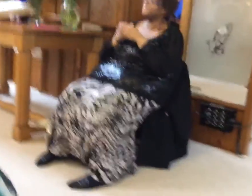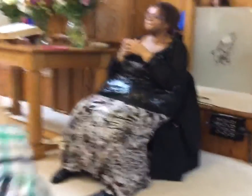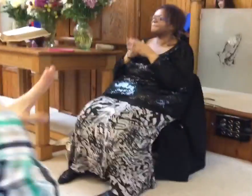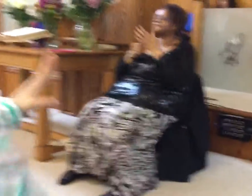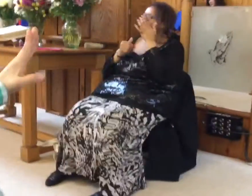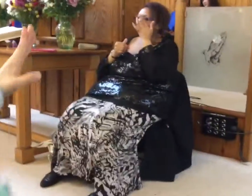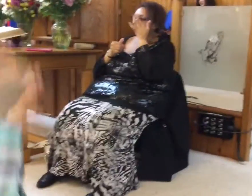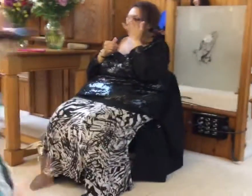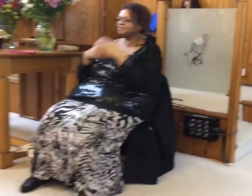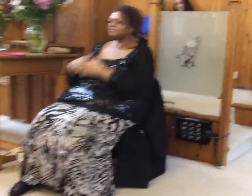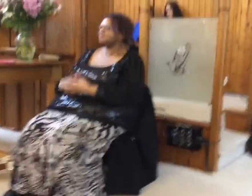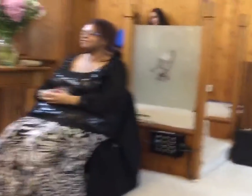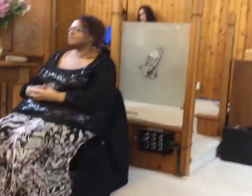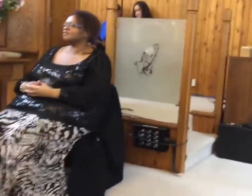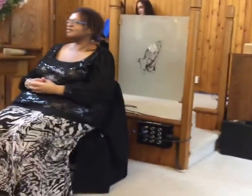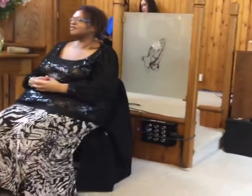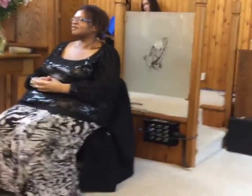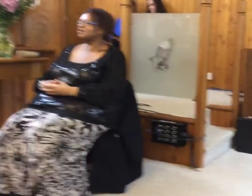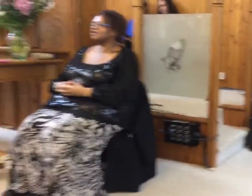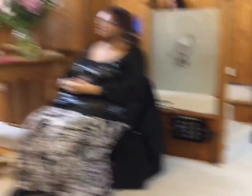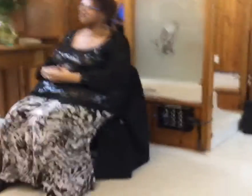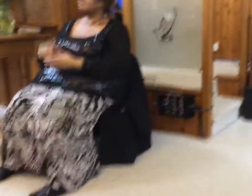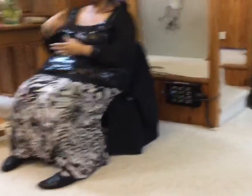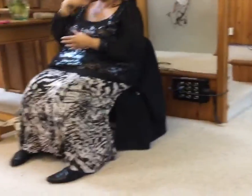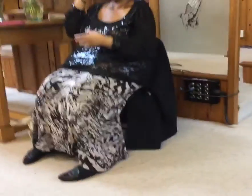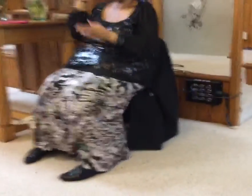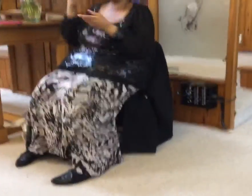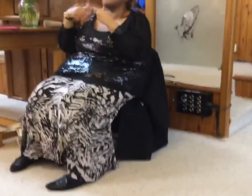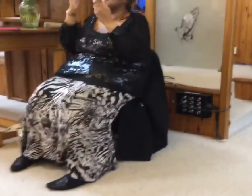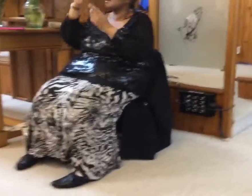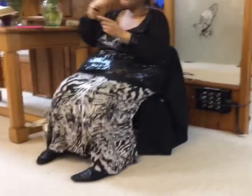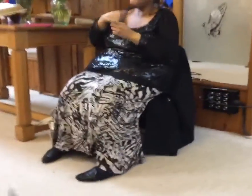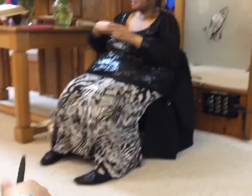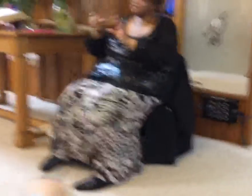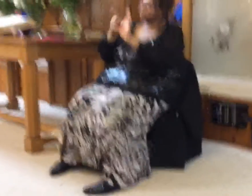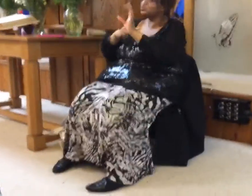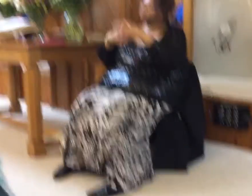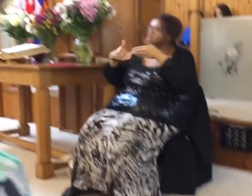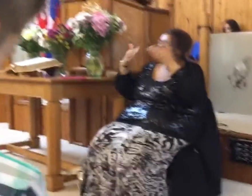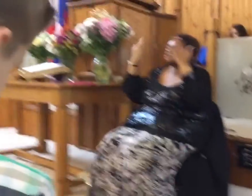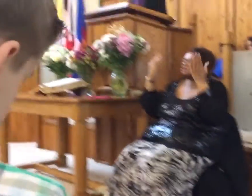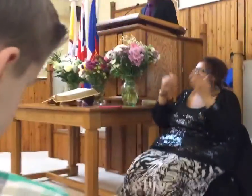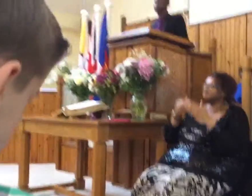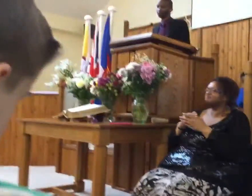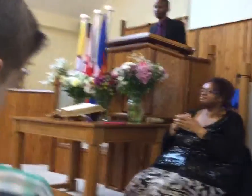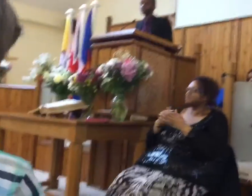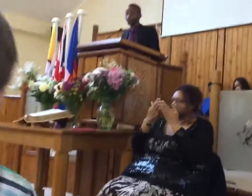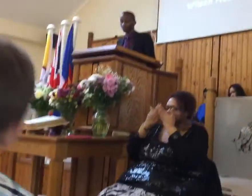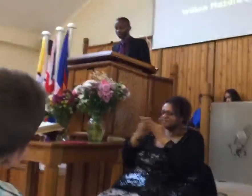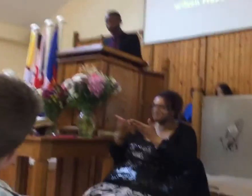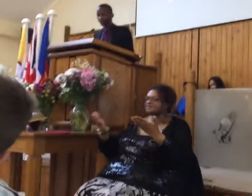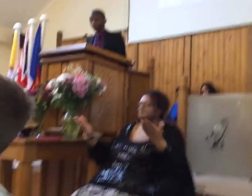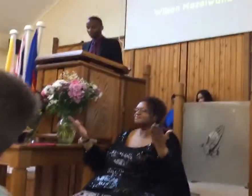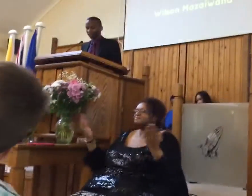If you make a personal, you make every day of your life a personal youth day, and you be the sermon on that youth